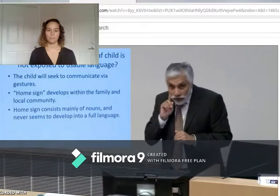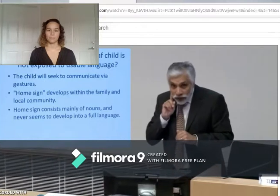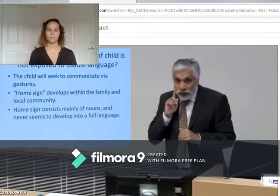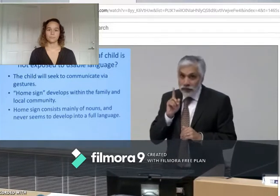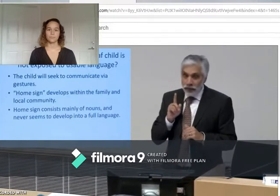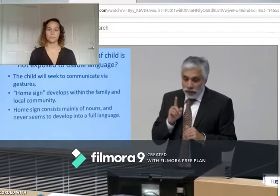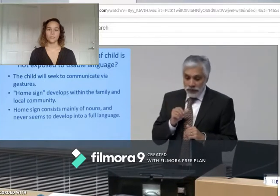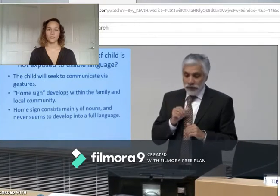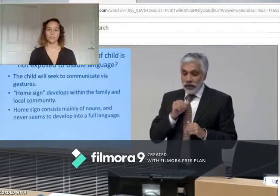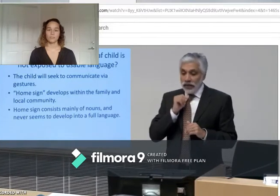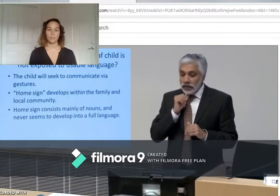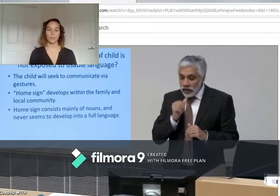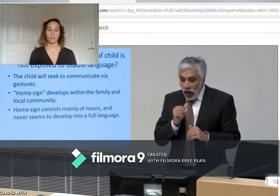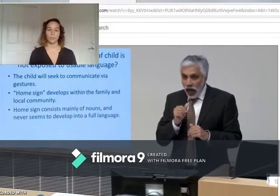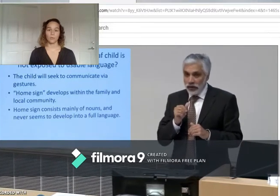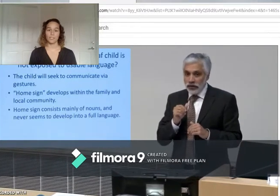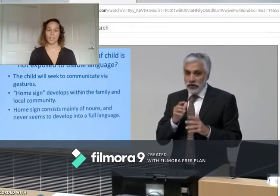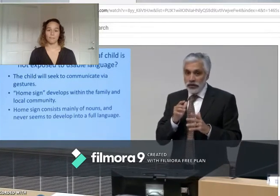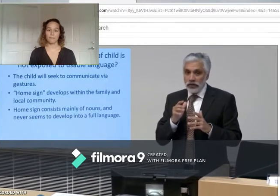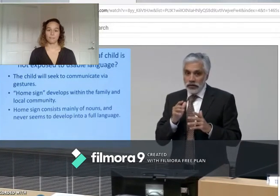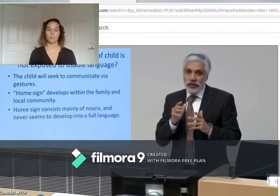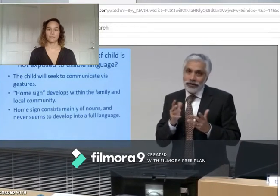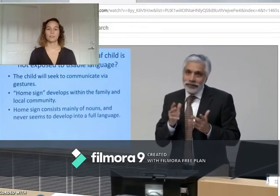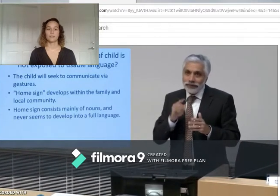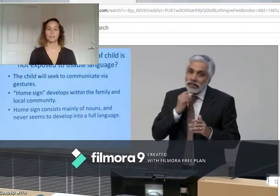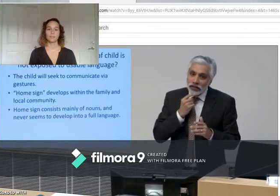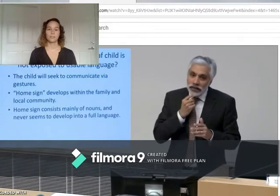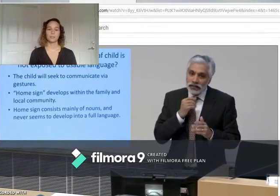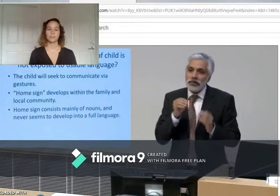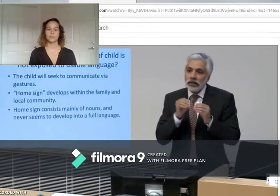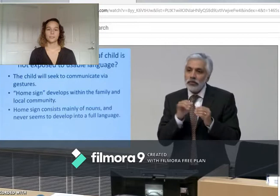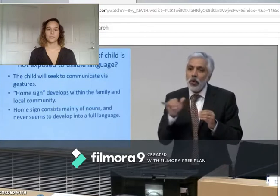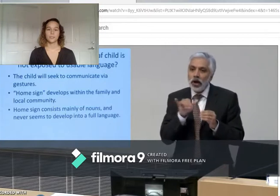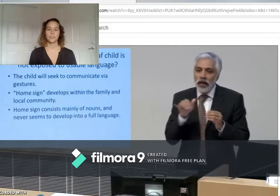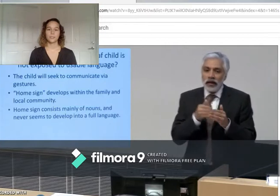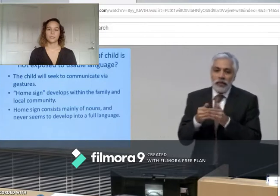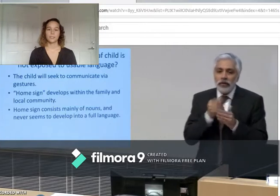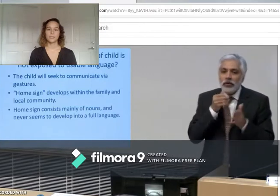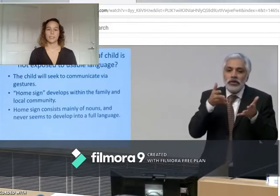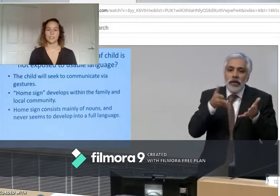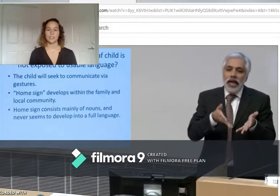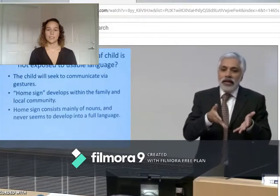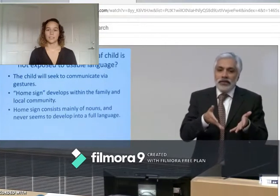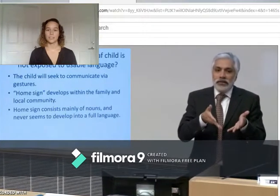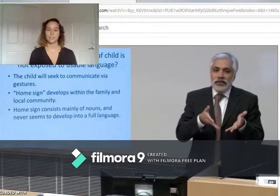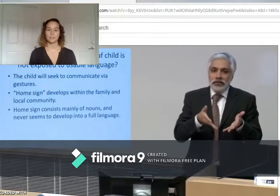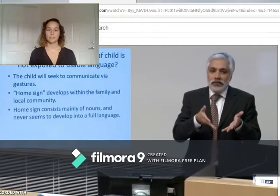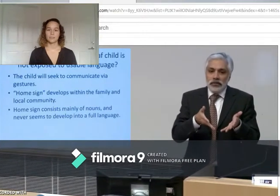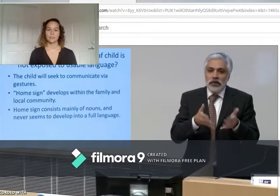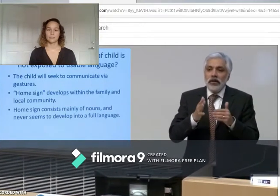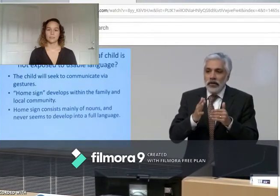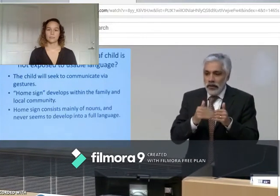time. For babies who are born deaf, well, it's less